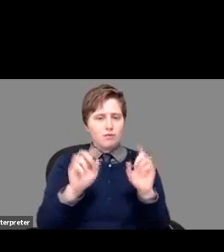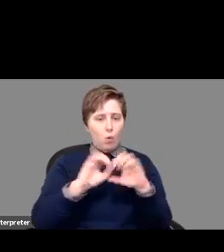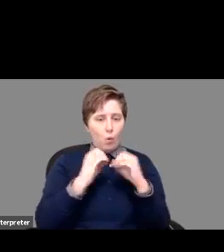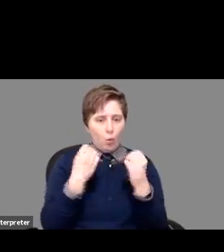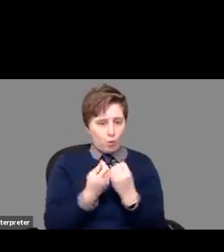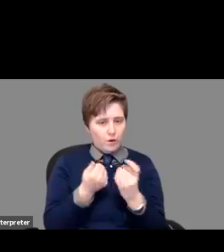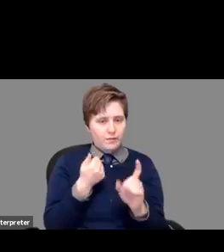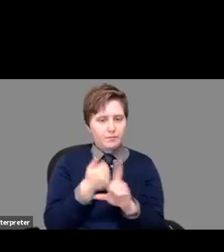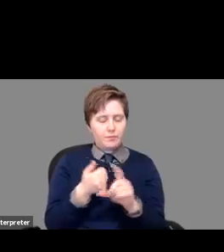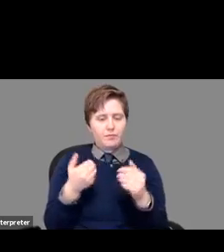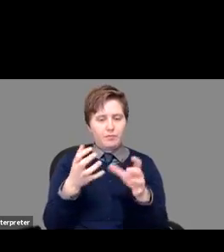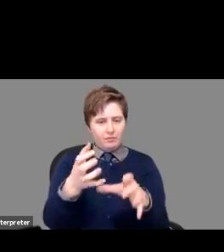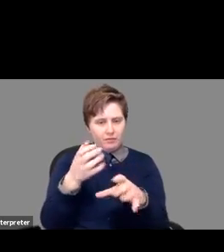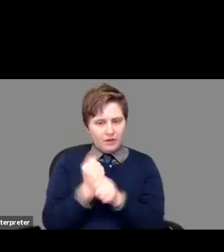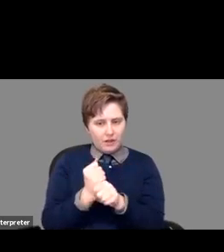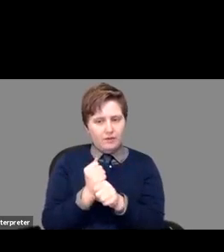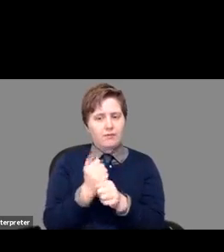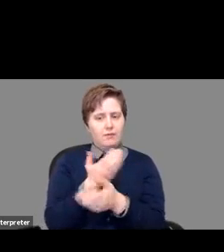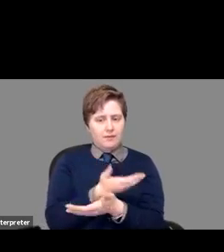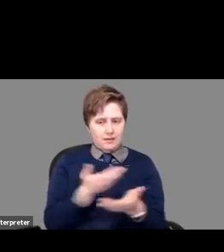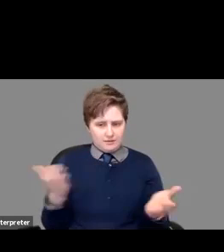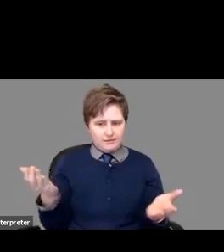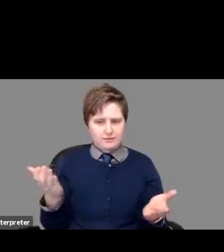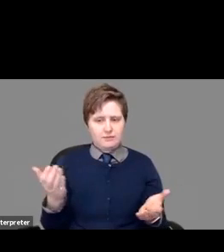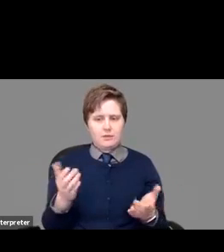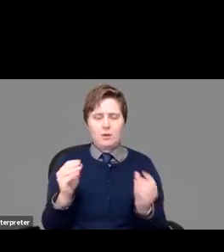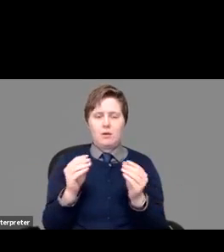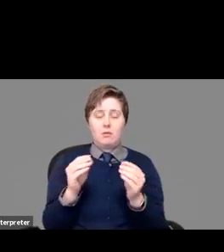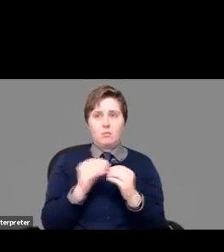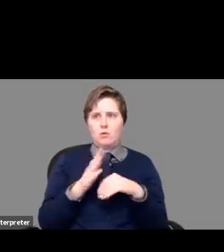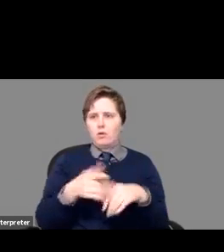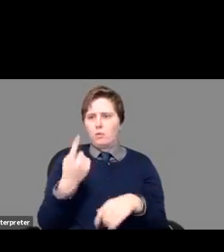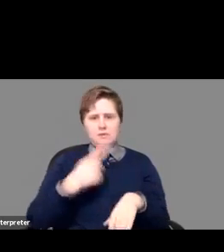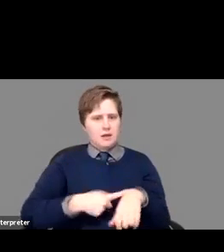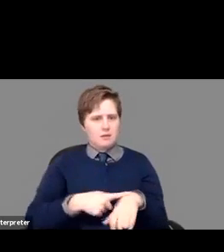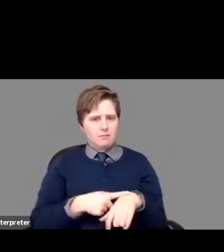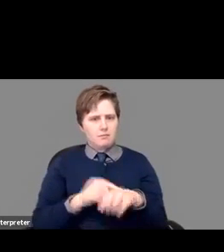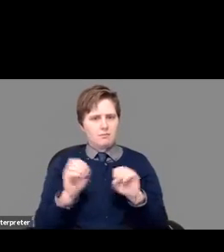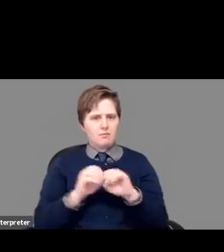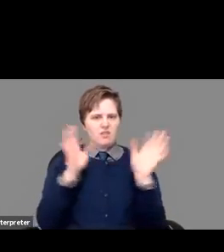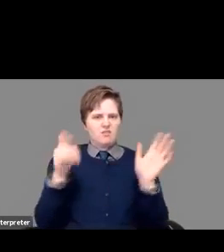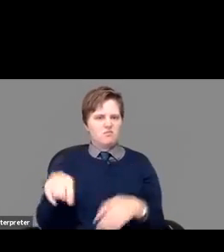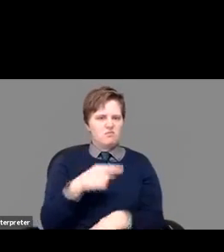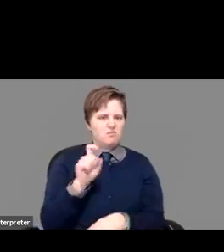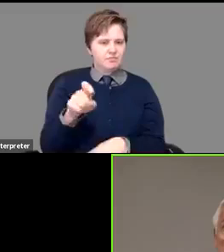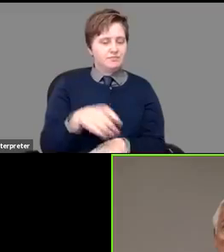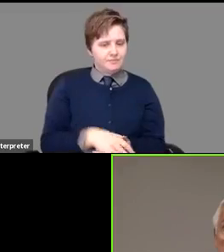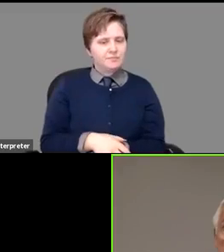have received items more than once because obviously they need it. So.